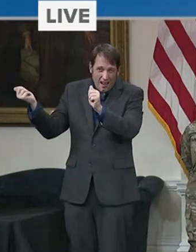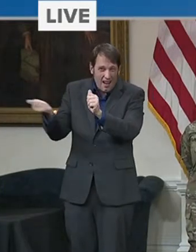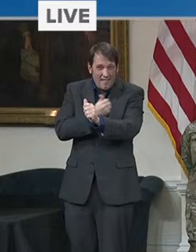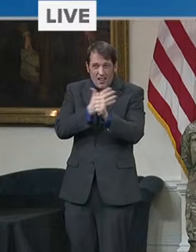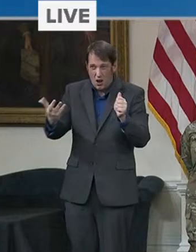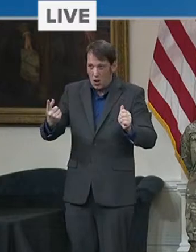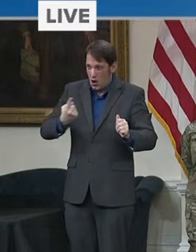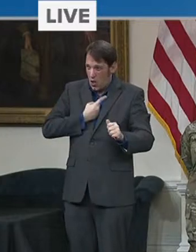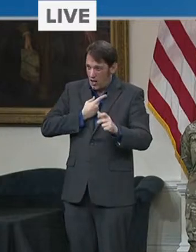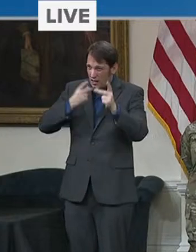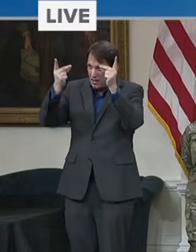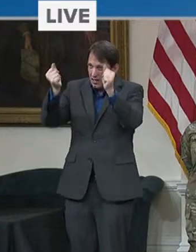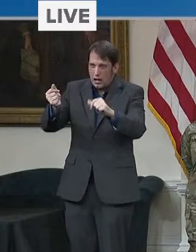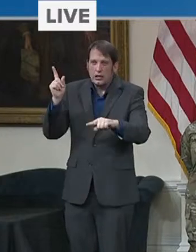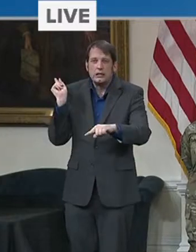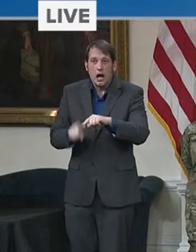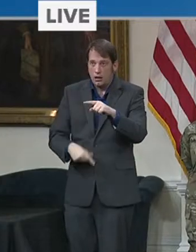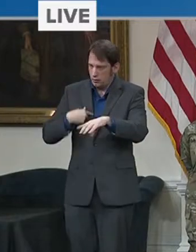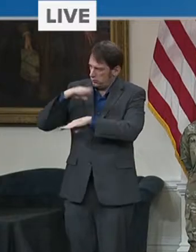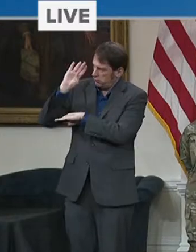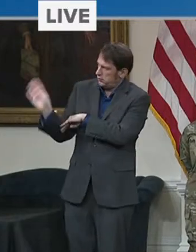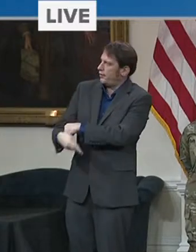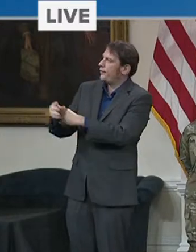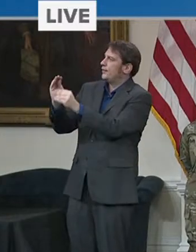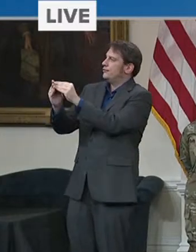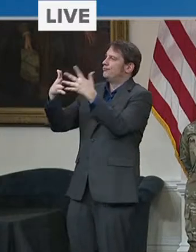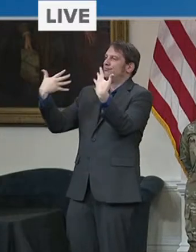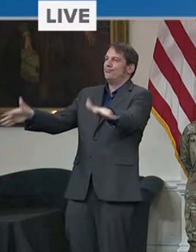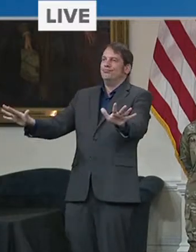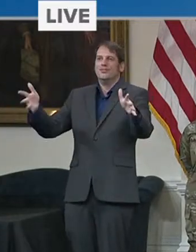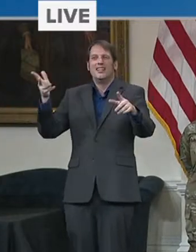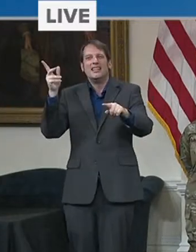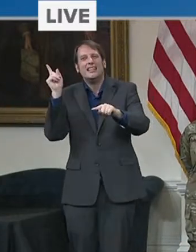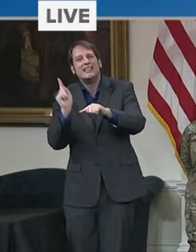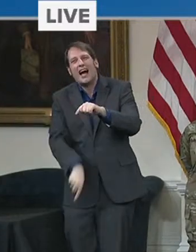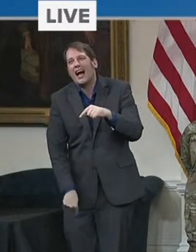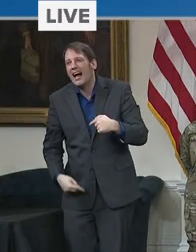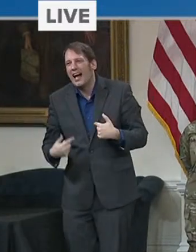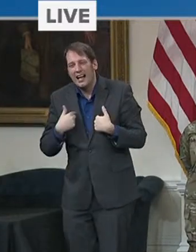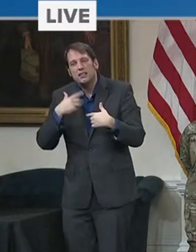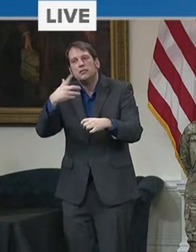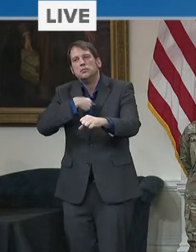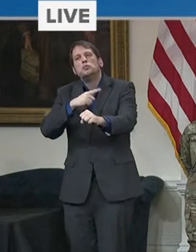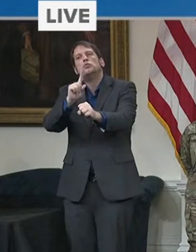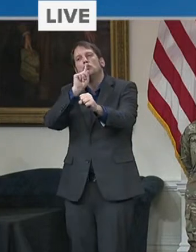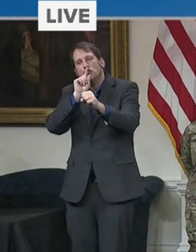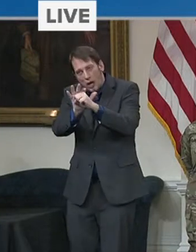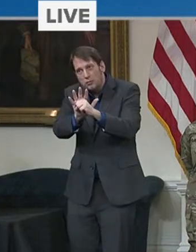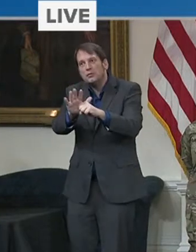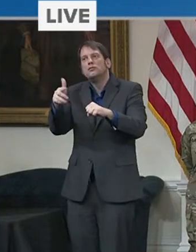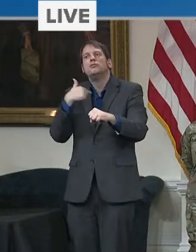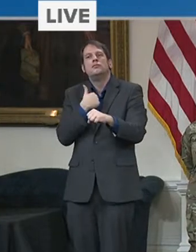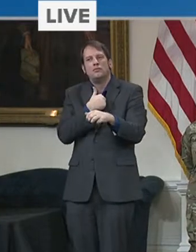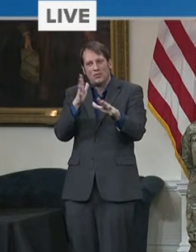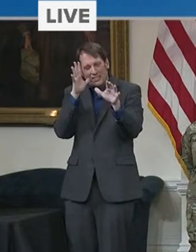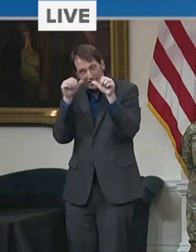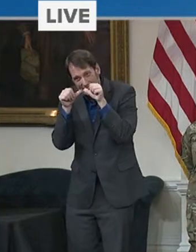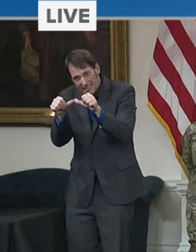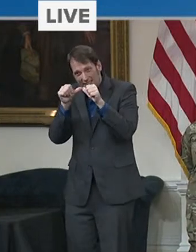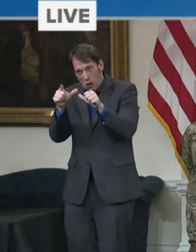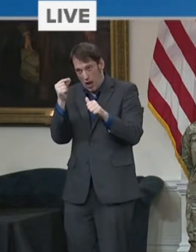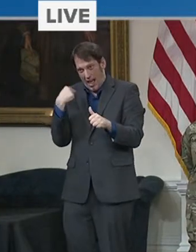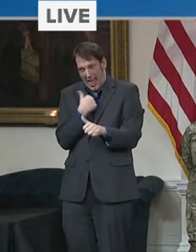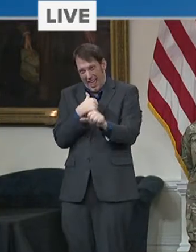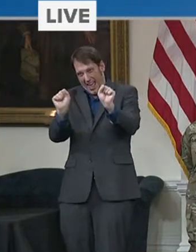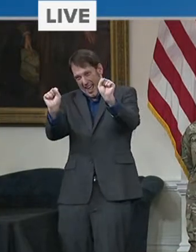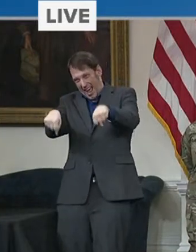overnight. But I can assure you that we will keep doing everything that we possibly can to push the